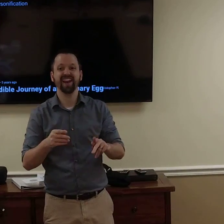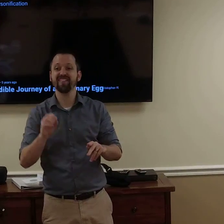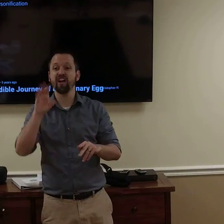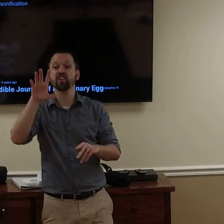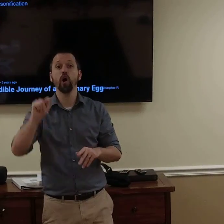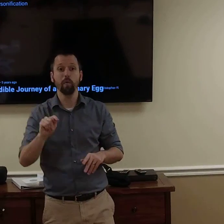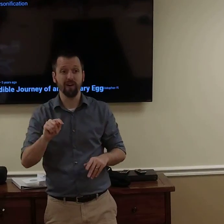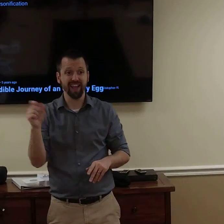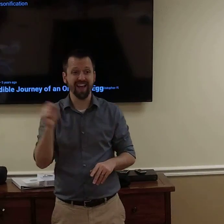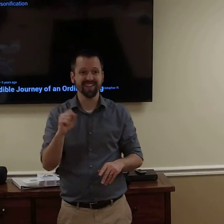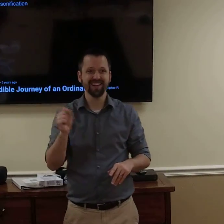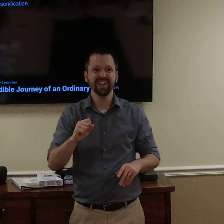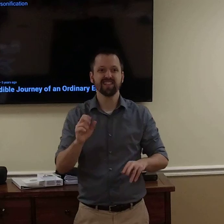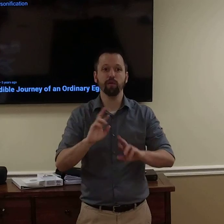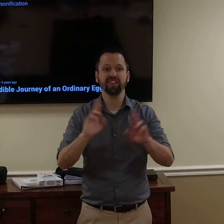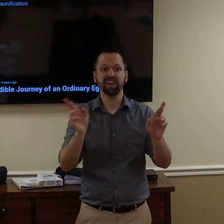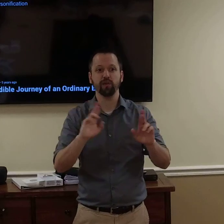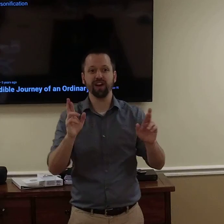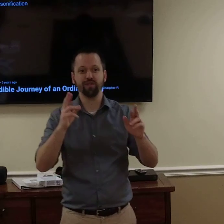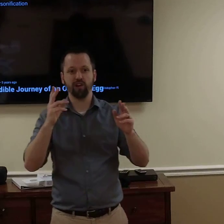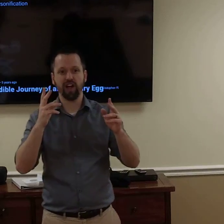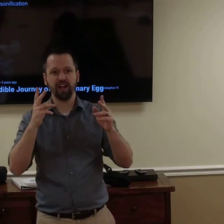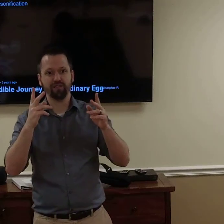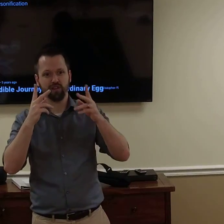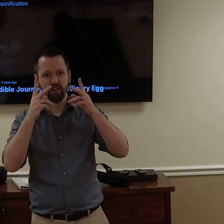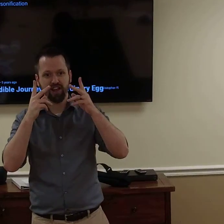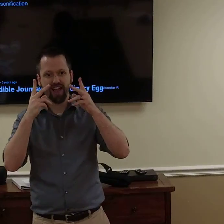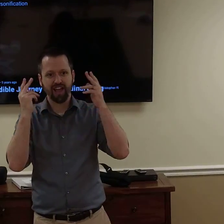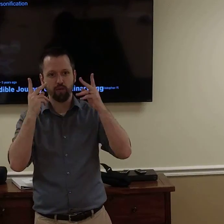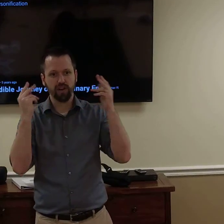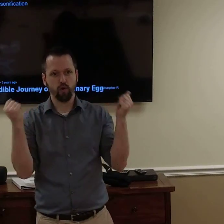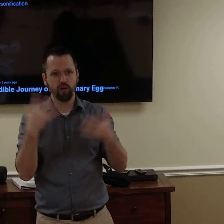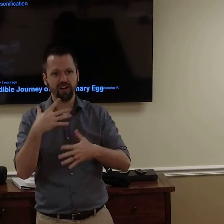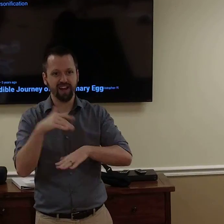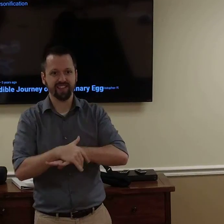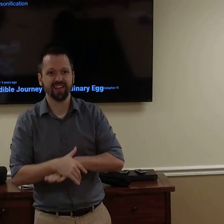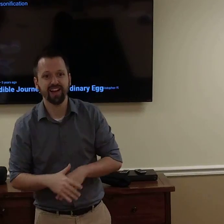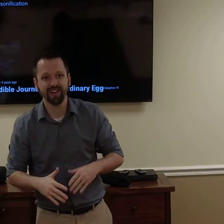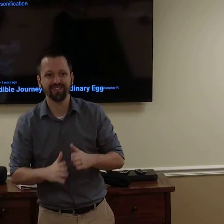is October. Yes. Someone's getting ready for Halloween horror nights.